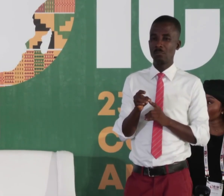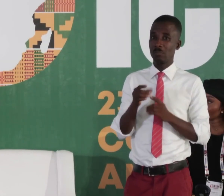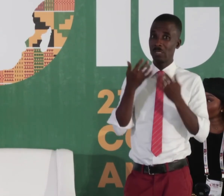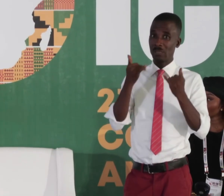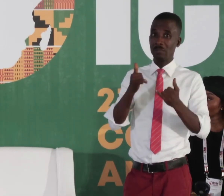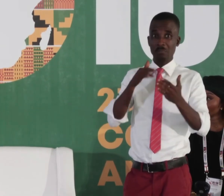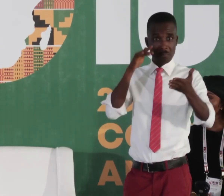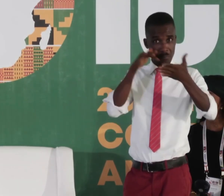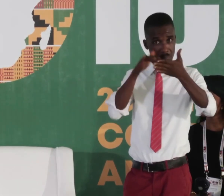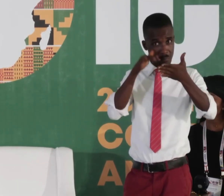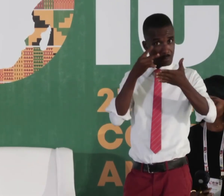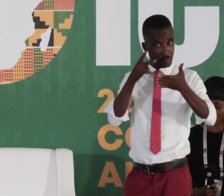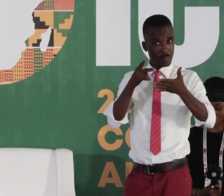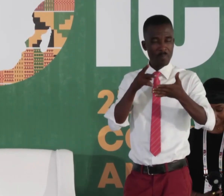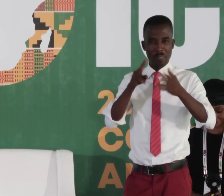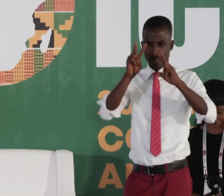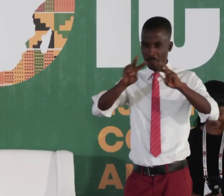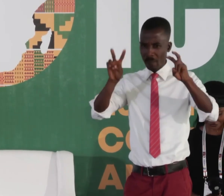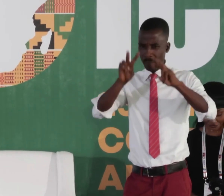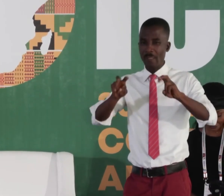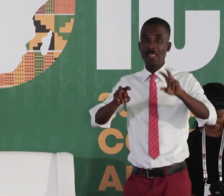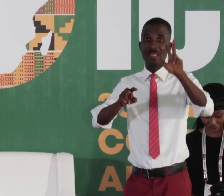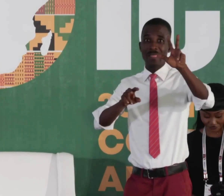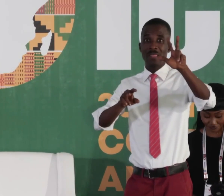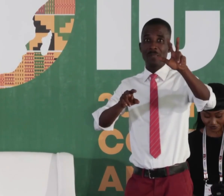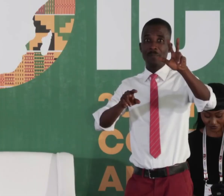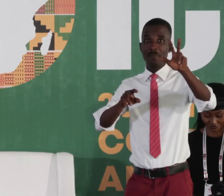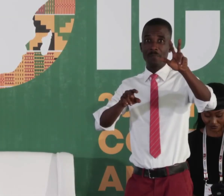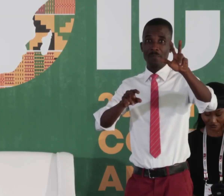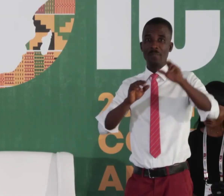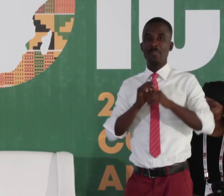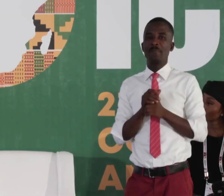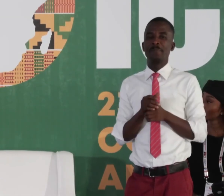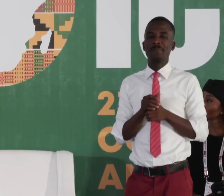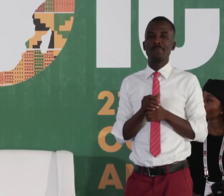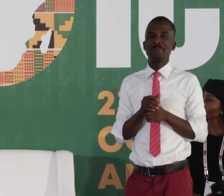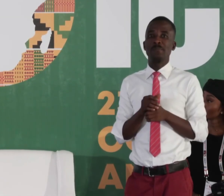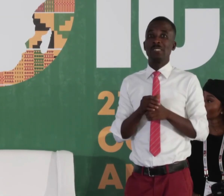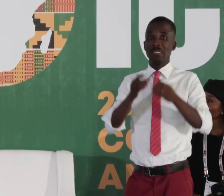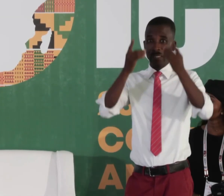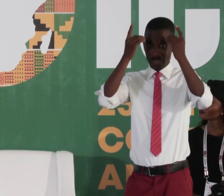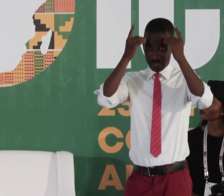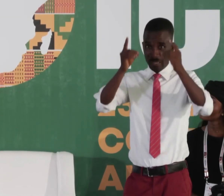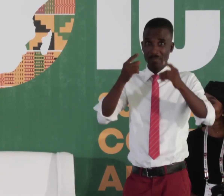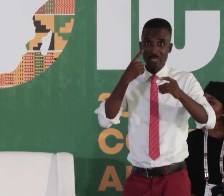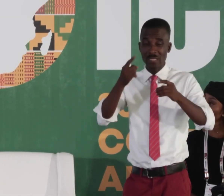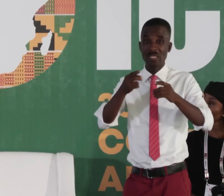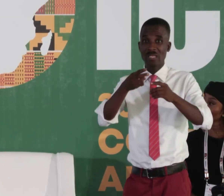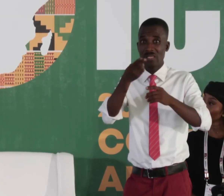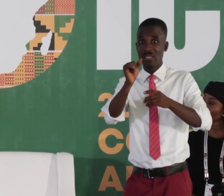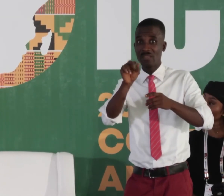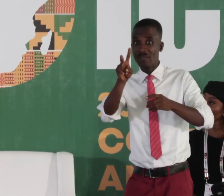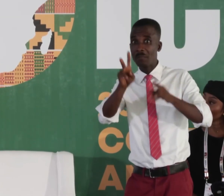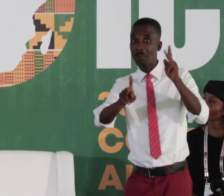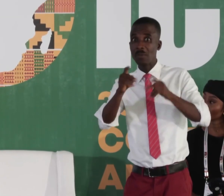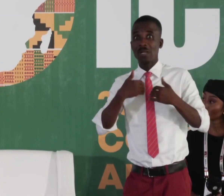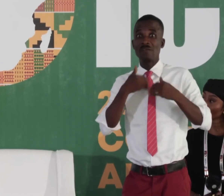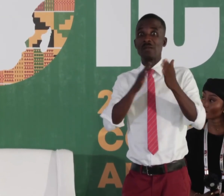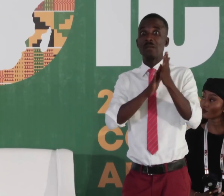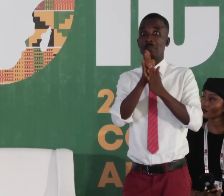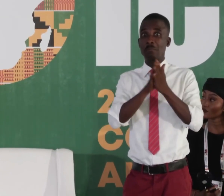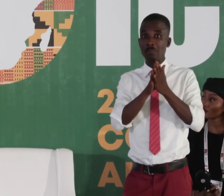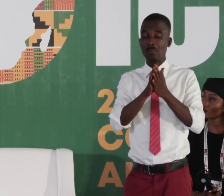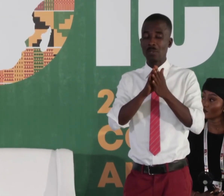study, we had 3 main objectives. The first was to determine if people living with HIV were interested in recommending